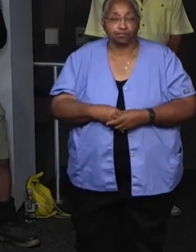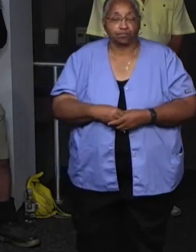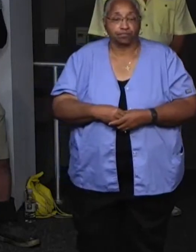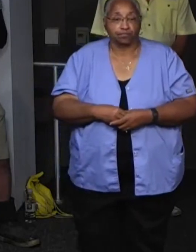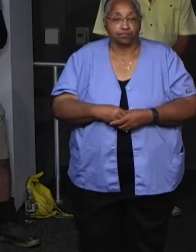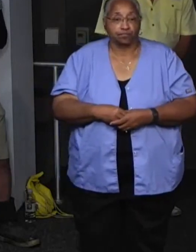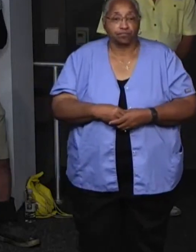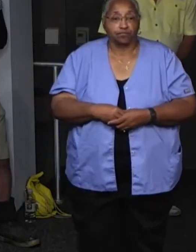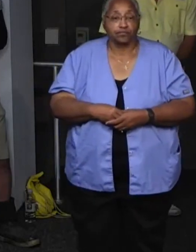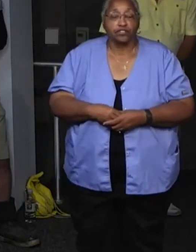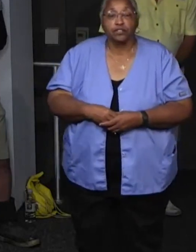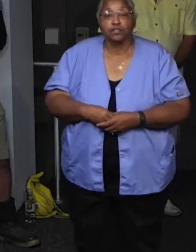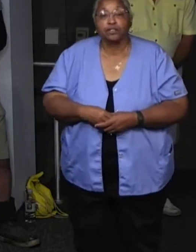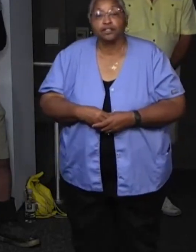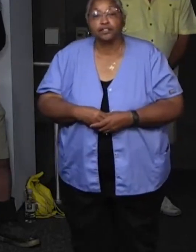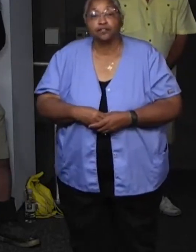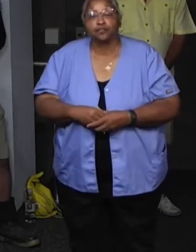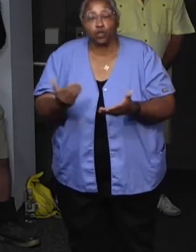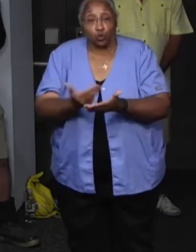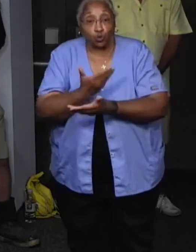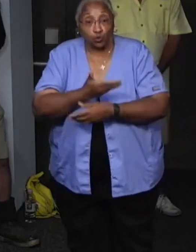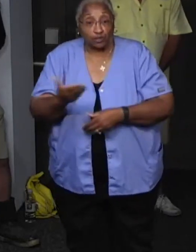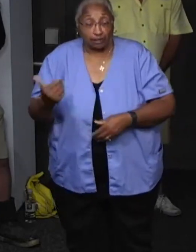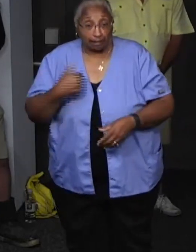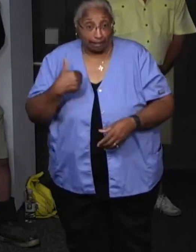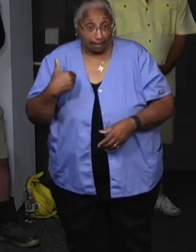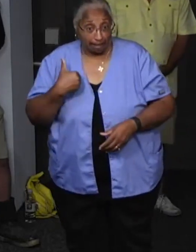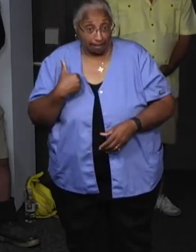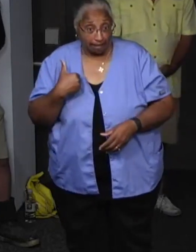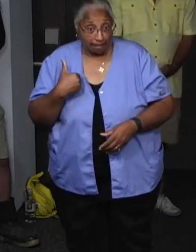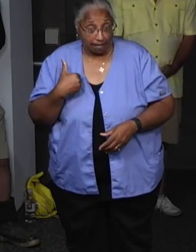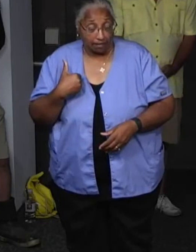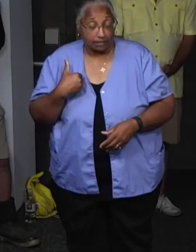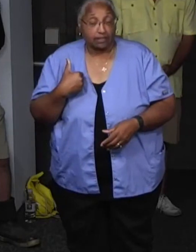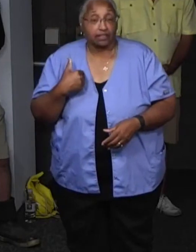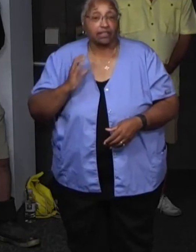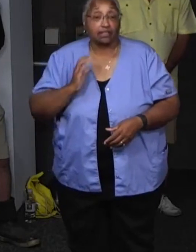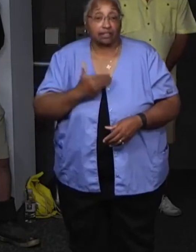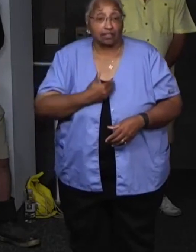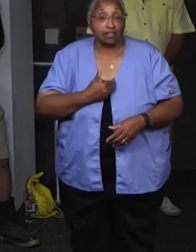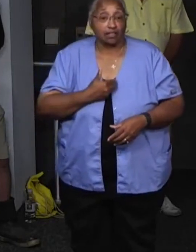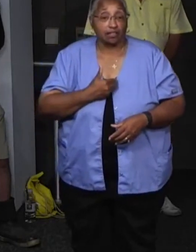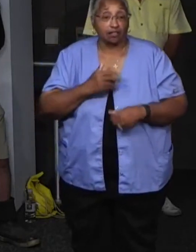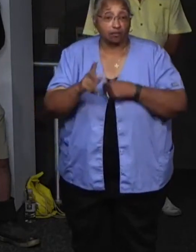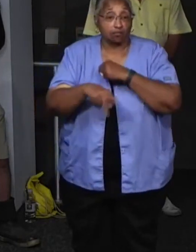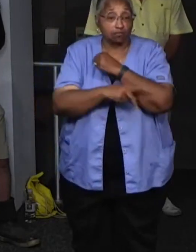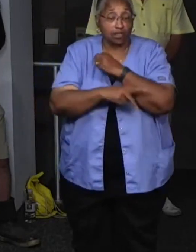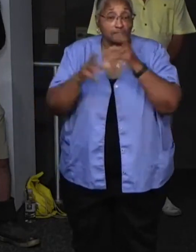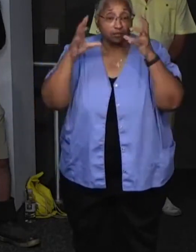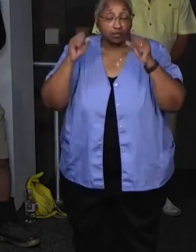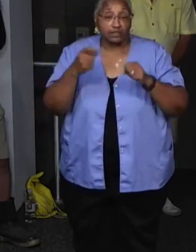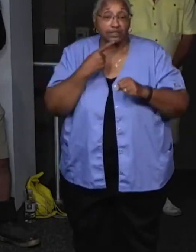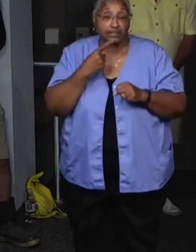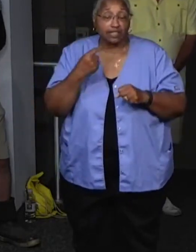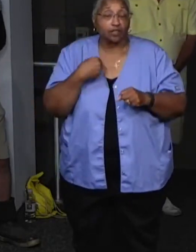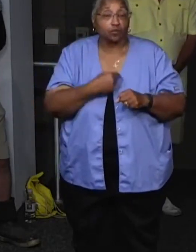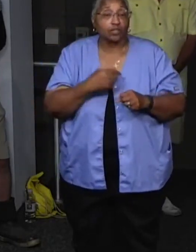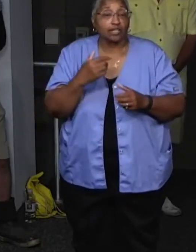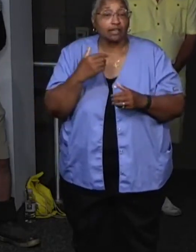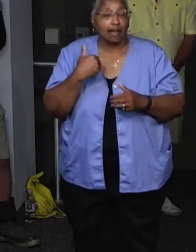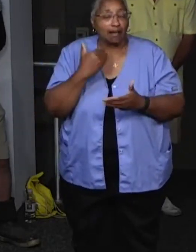So the new item I have, and Parish President mentioned this too, we have some interactive maps that are